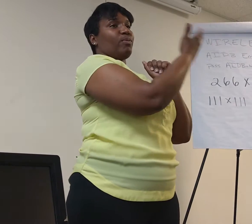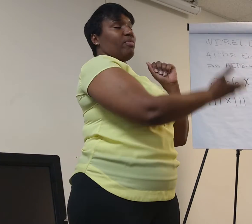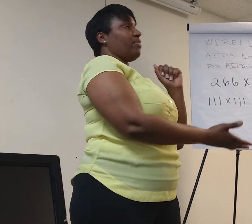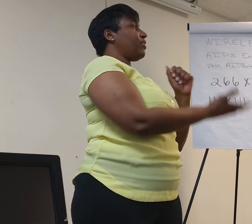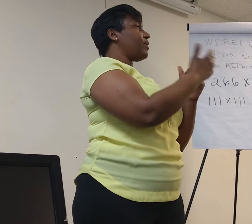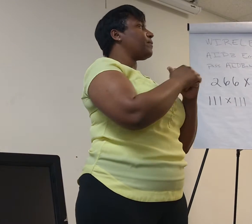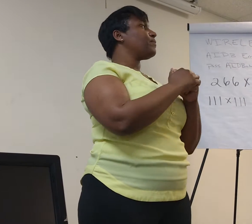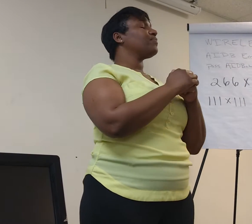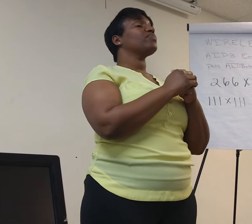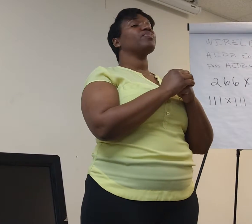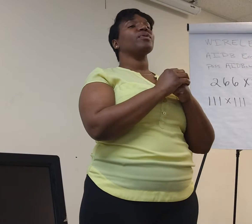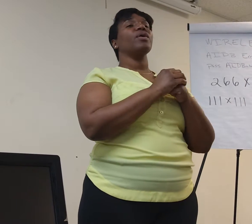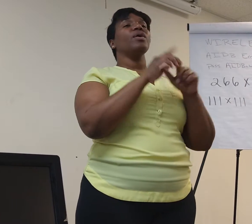Quiz number 10.